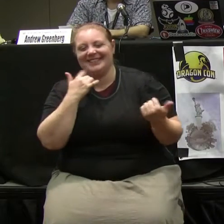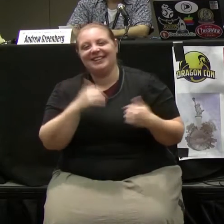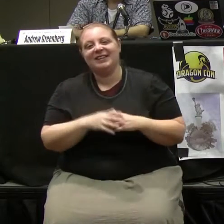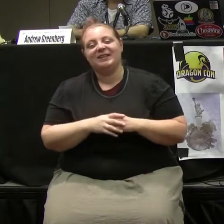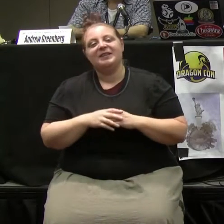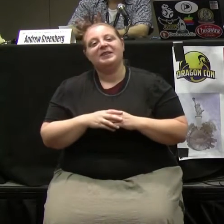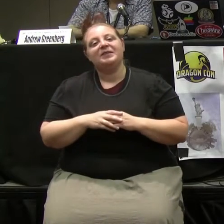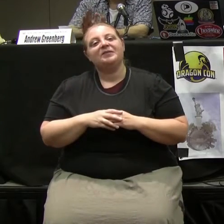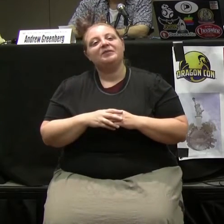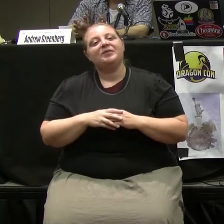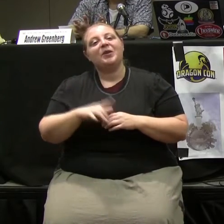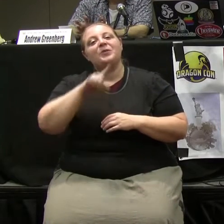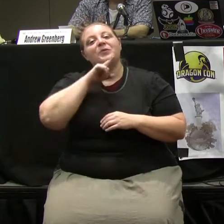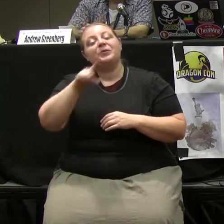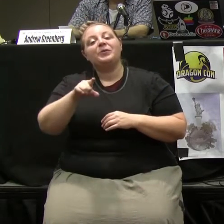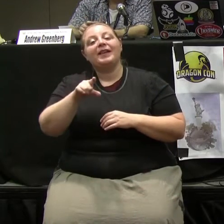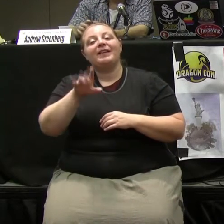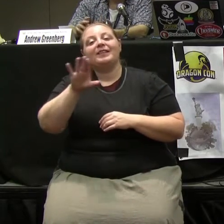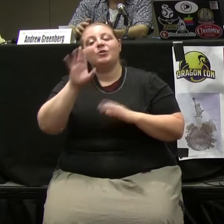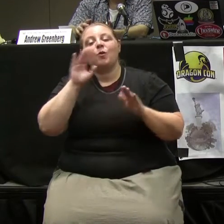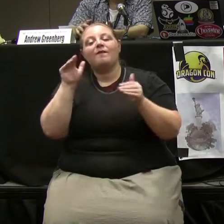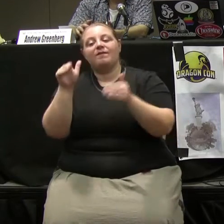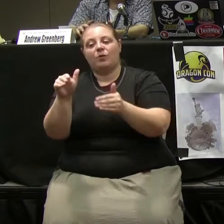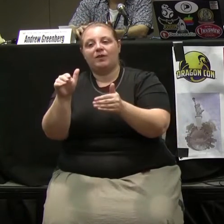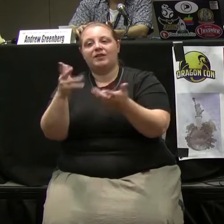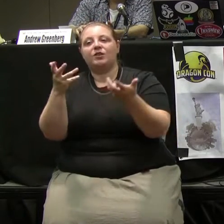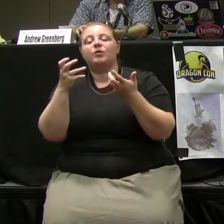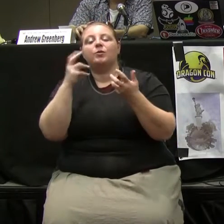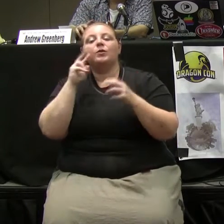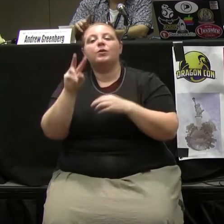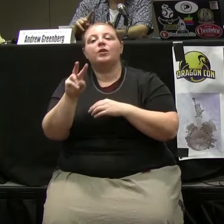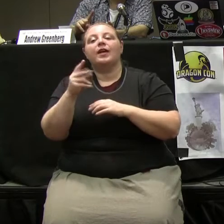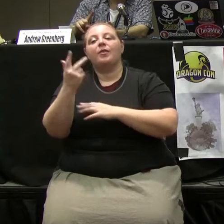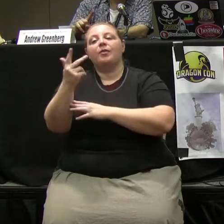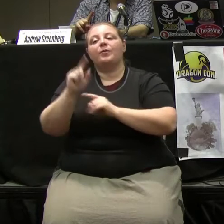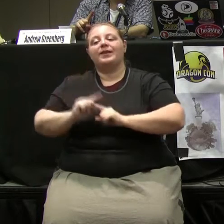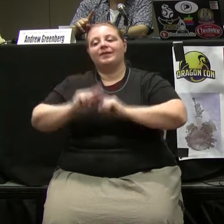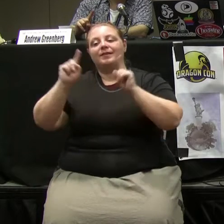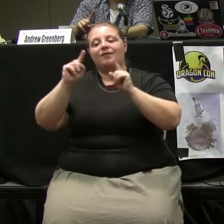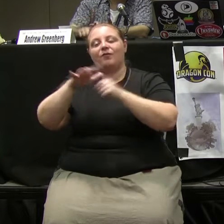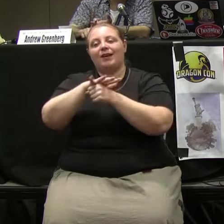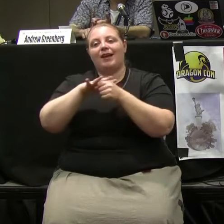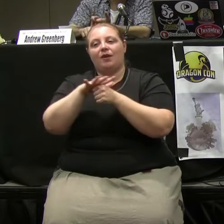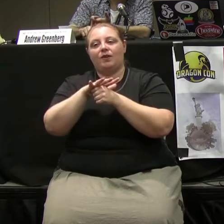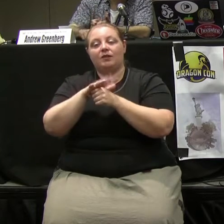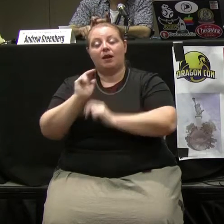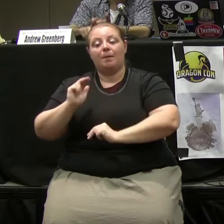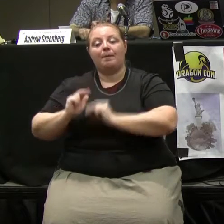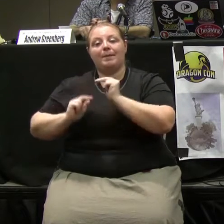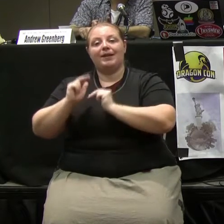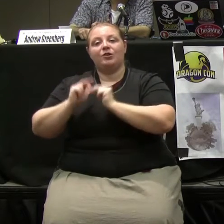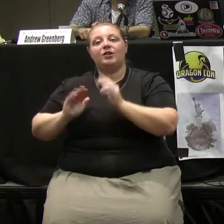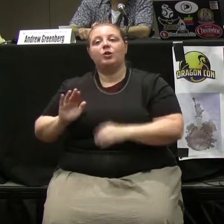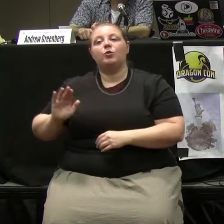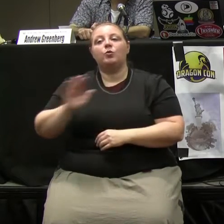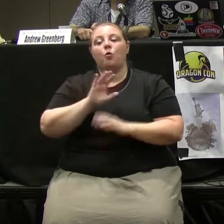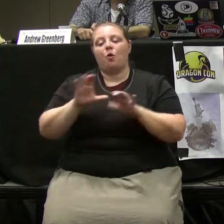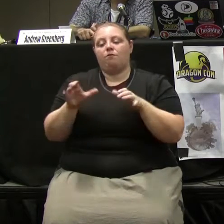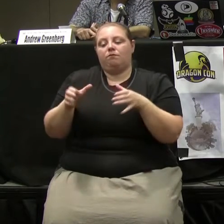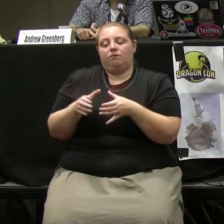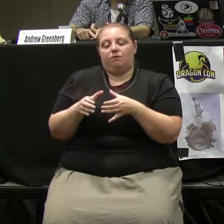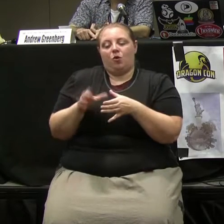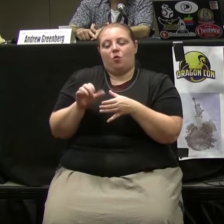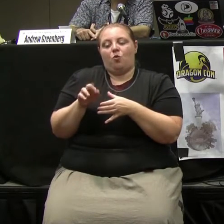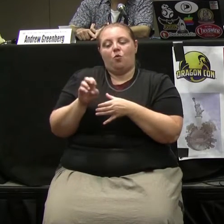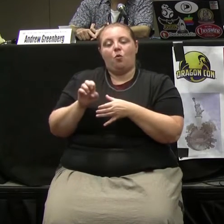I think it really depends on your focus. I think you want to look at three different areas in particular. One is building your core group.